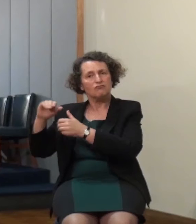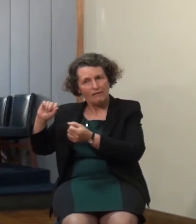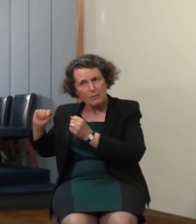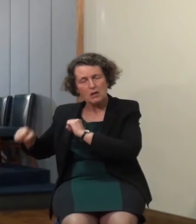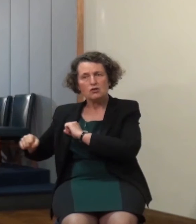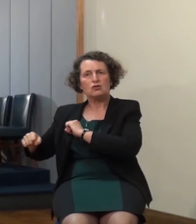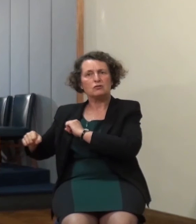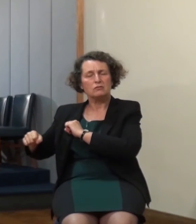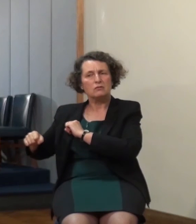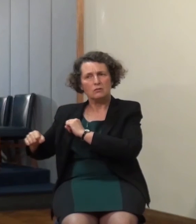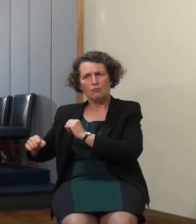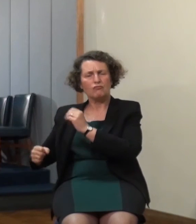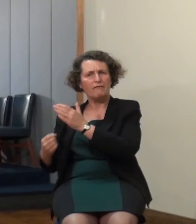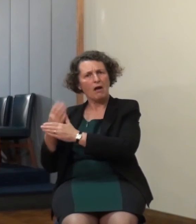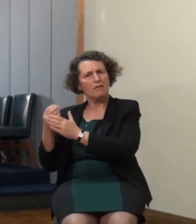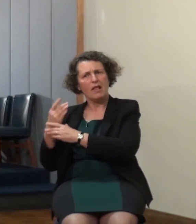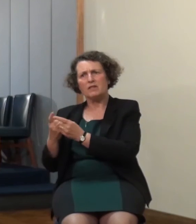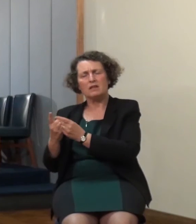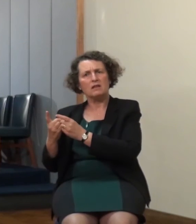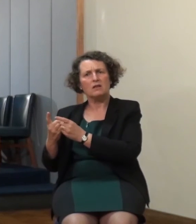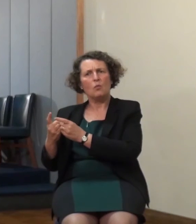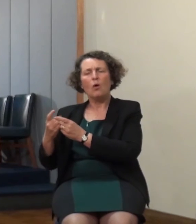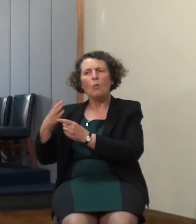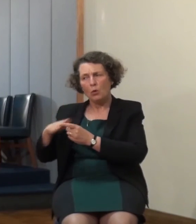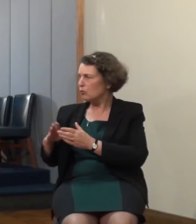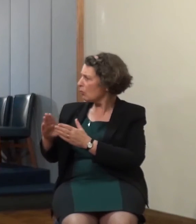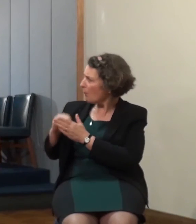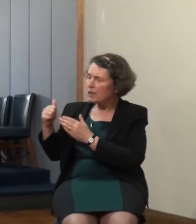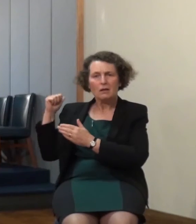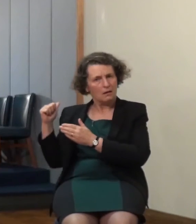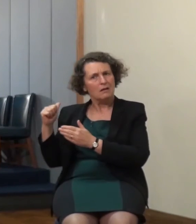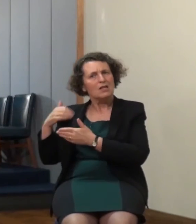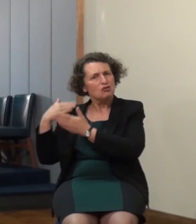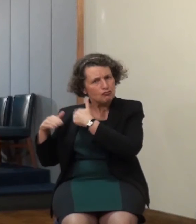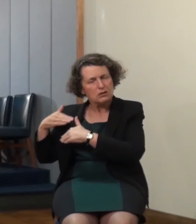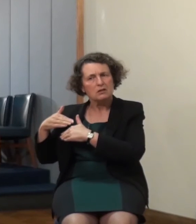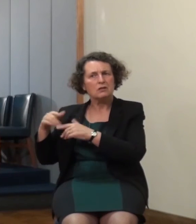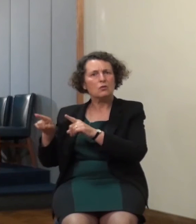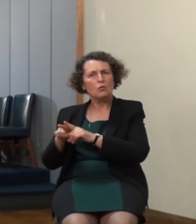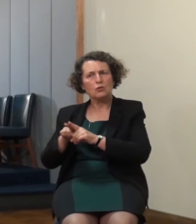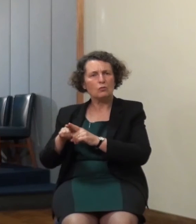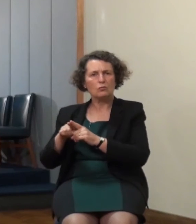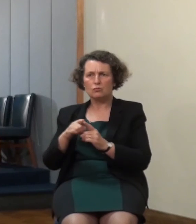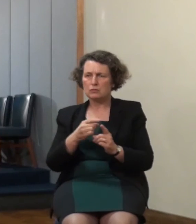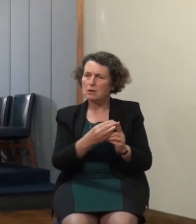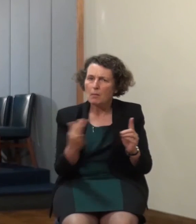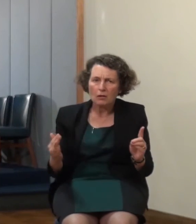we want to follow in their steps so I close with the verse watch therefore for you know